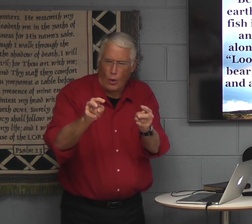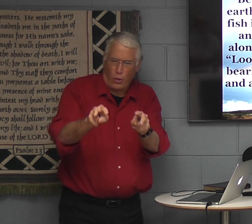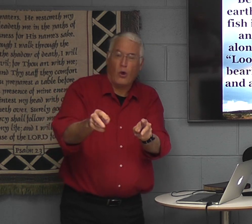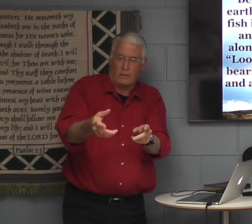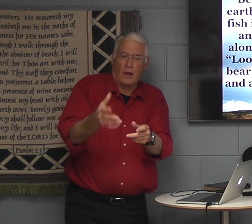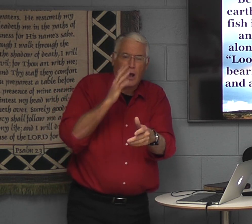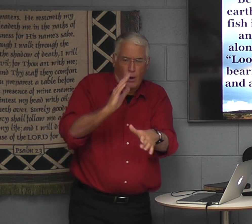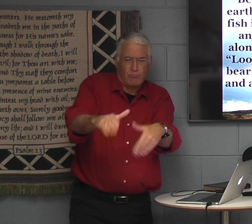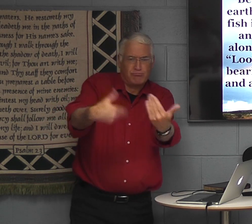grow.